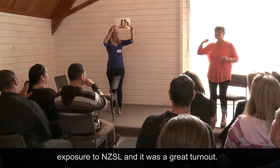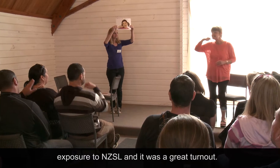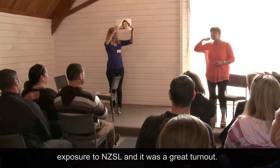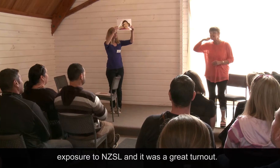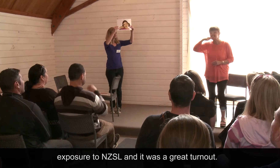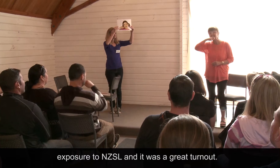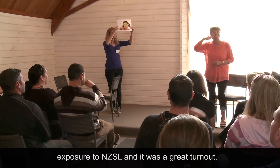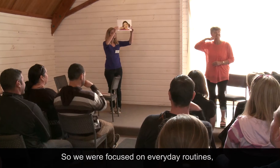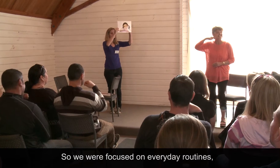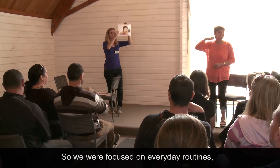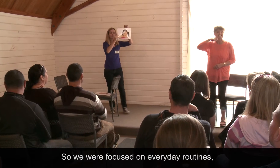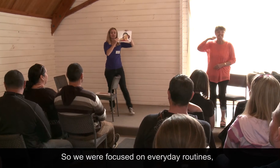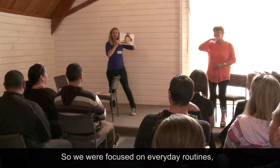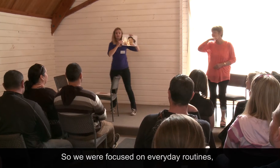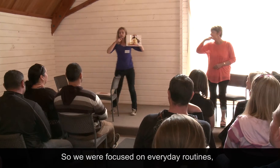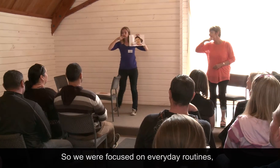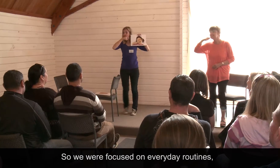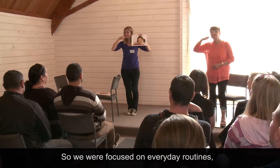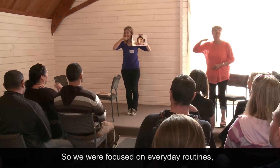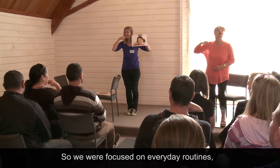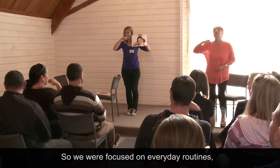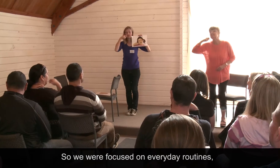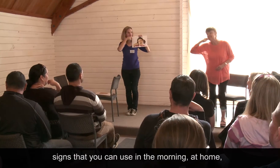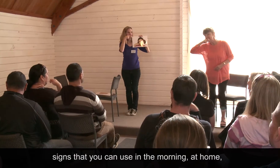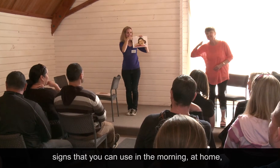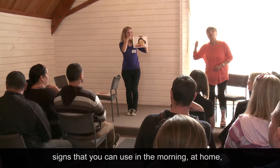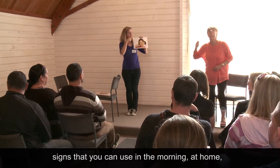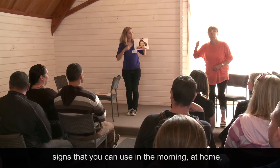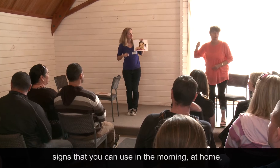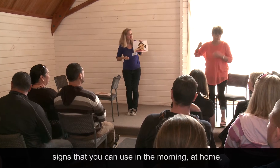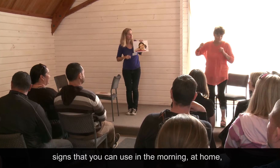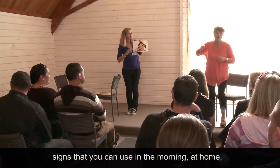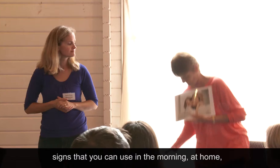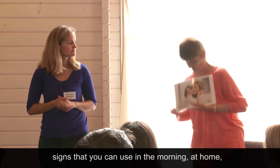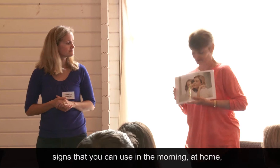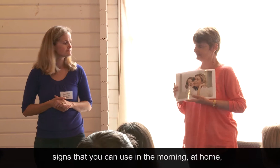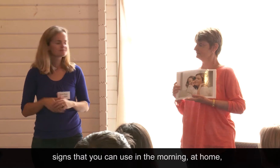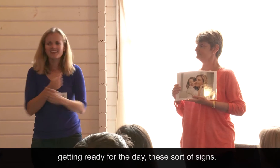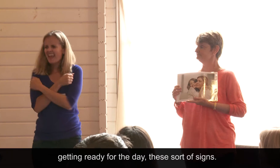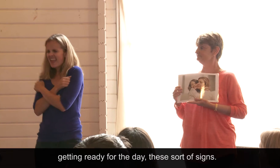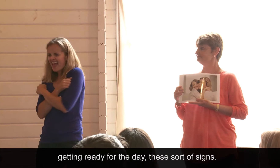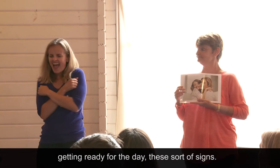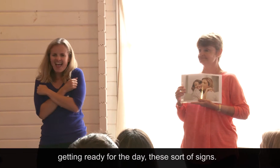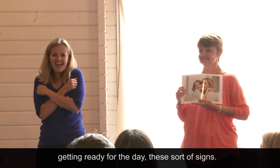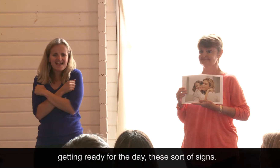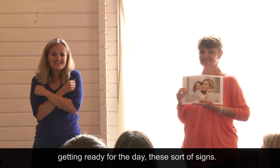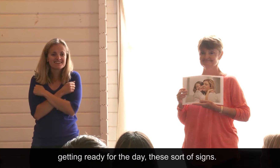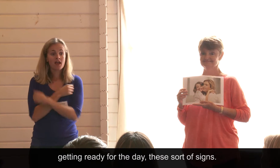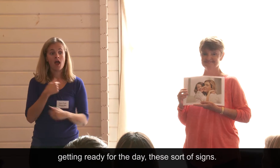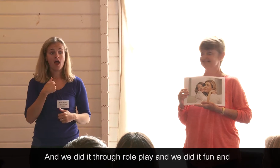great turnout. So we were focused on everyday routines, signs that you can use in the morning, at home, getting ready for the day, these sorts of signs. And